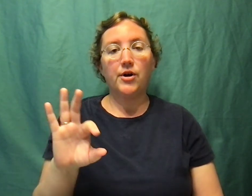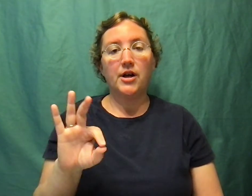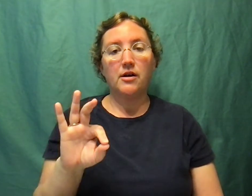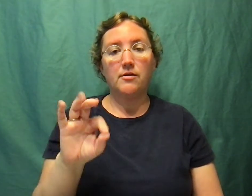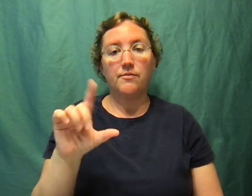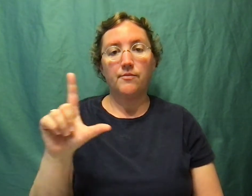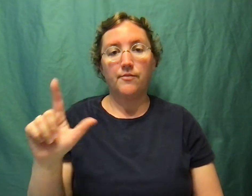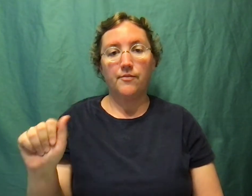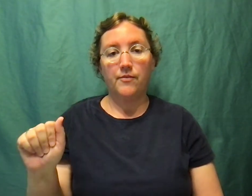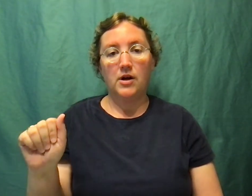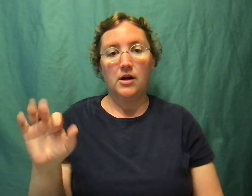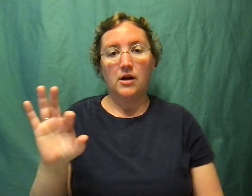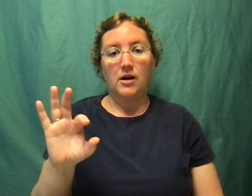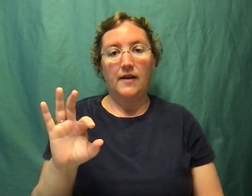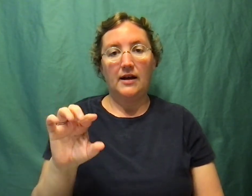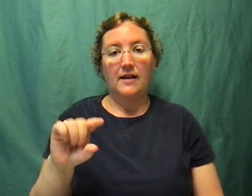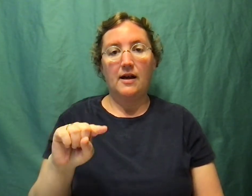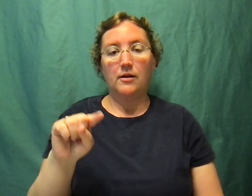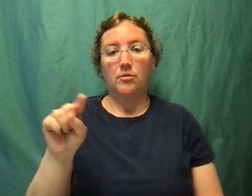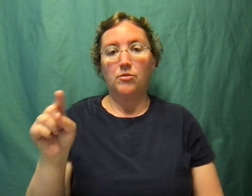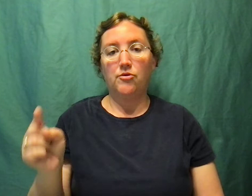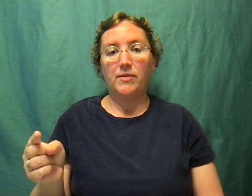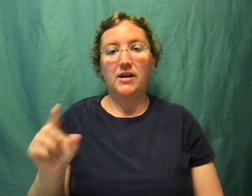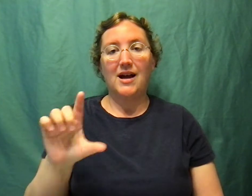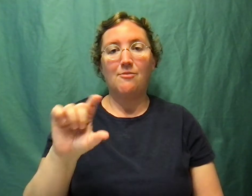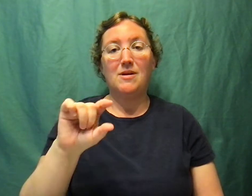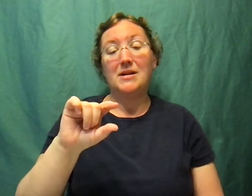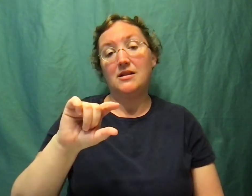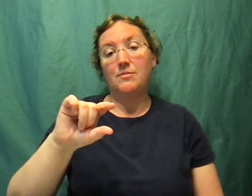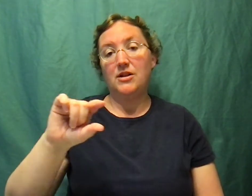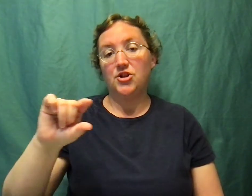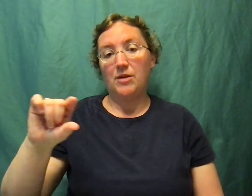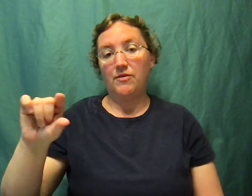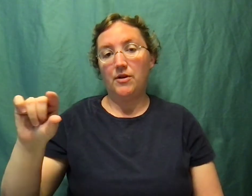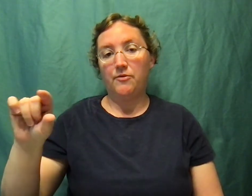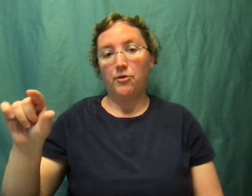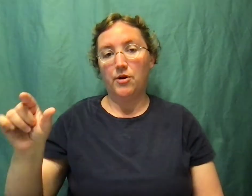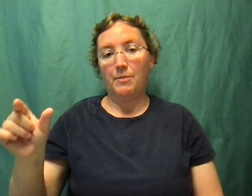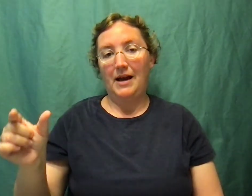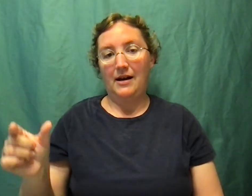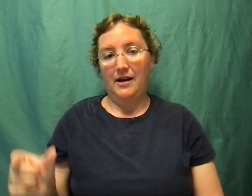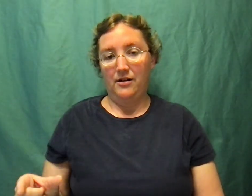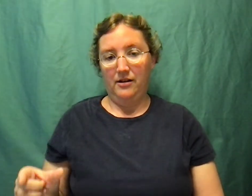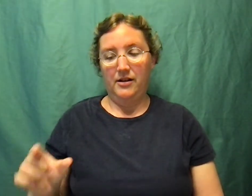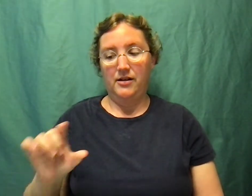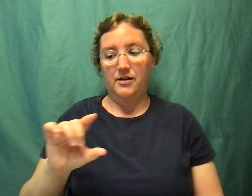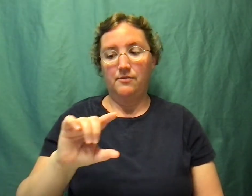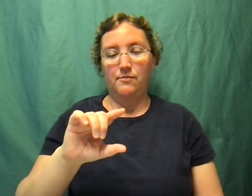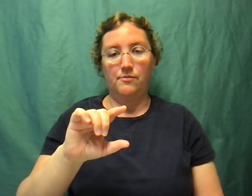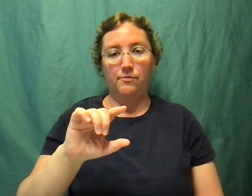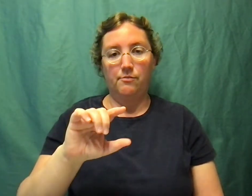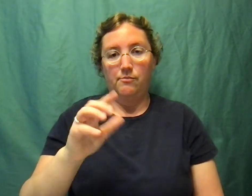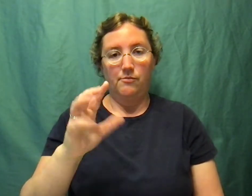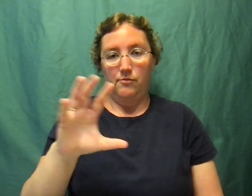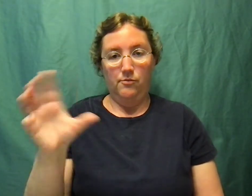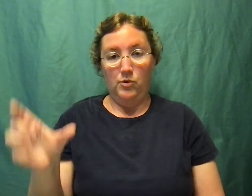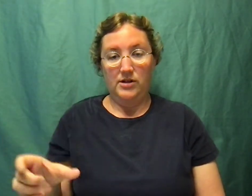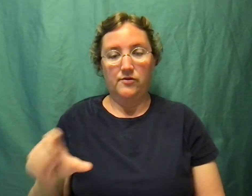Florida, again, that little movement, it kind of mimics to me the shape of the Florida panhandle and then the rest of the